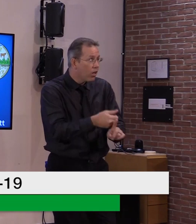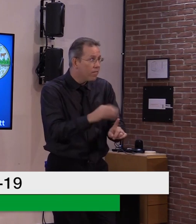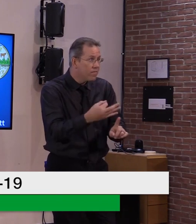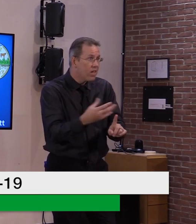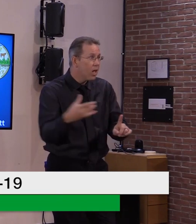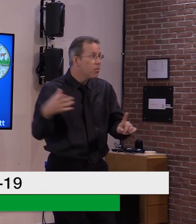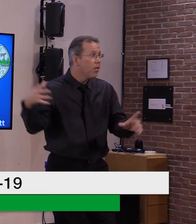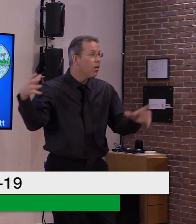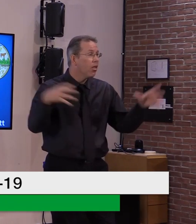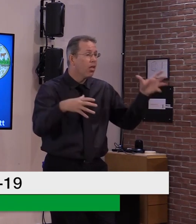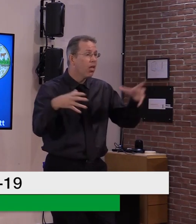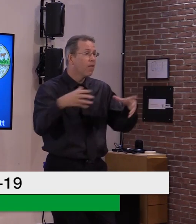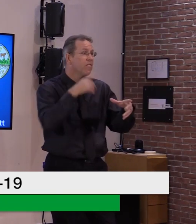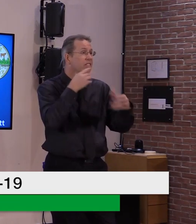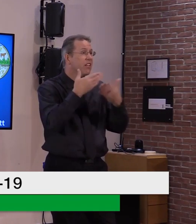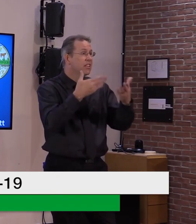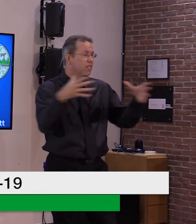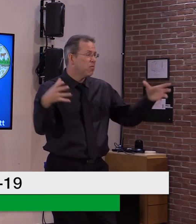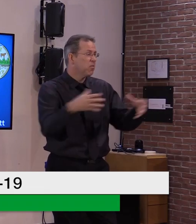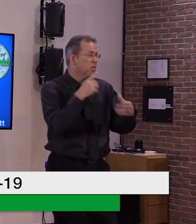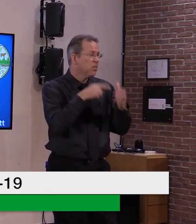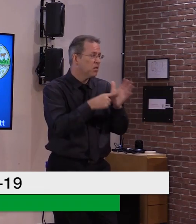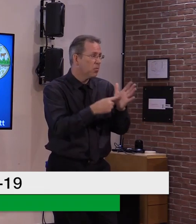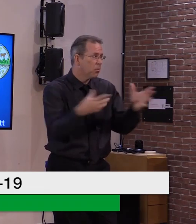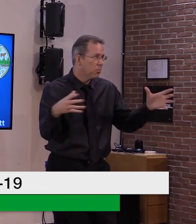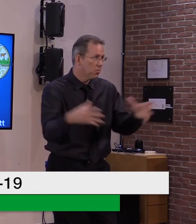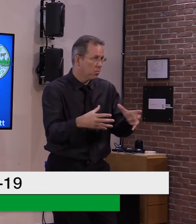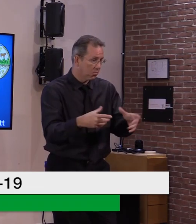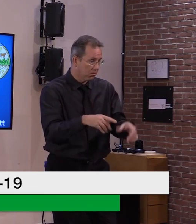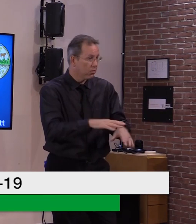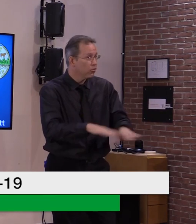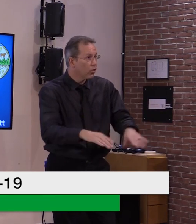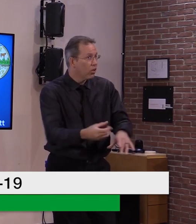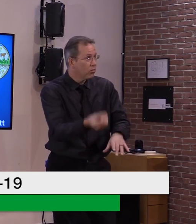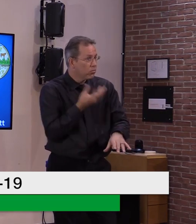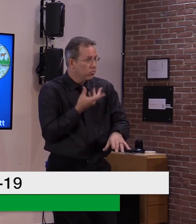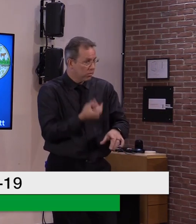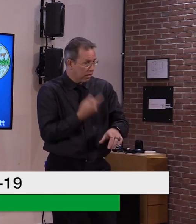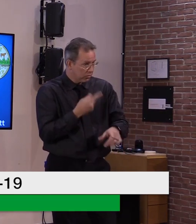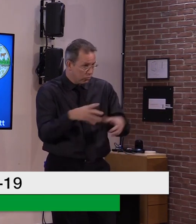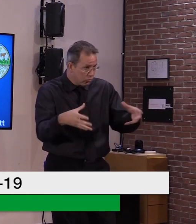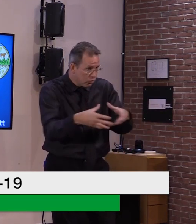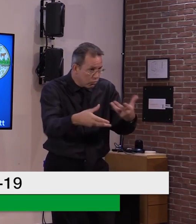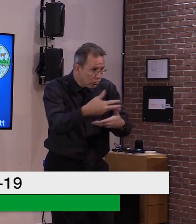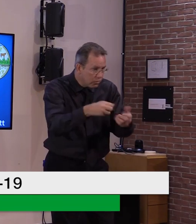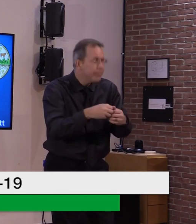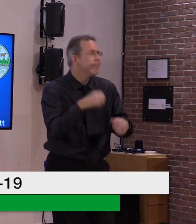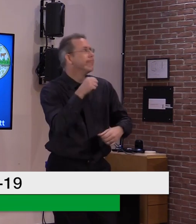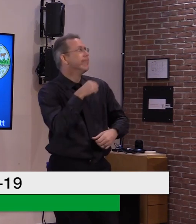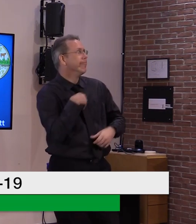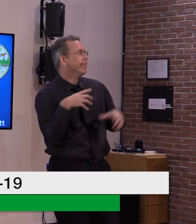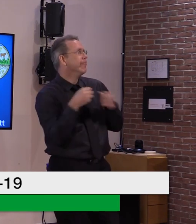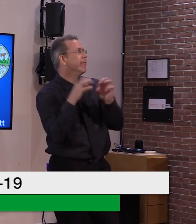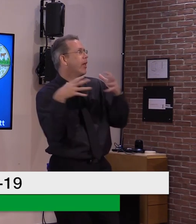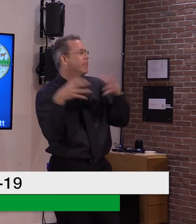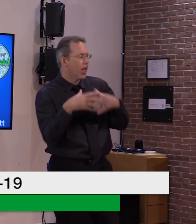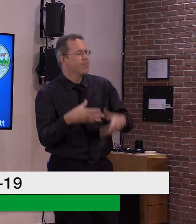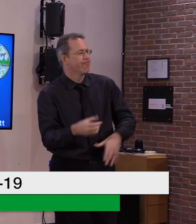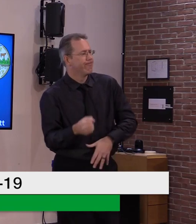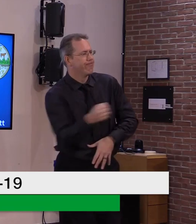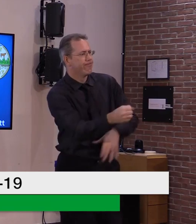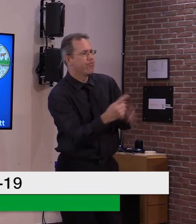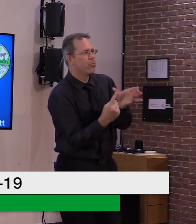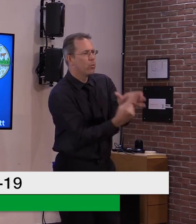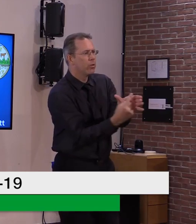um well i had you online secretary was there any thought to simply going full remote for two weeks after thanksgiving um there